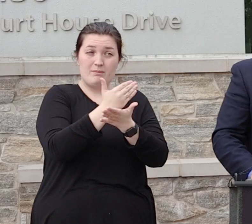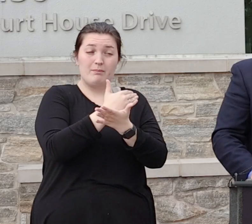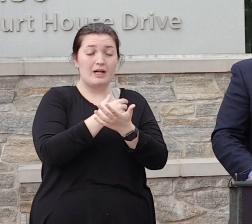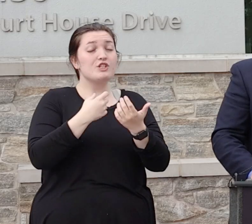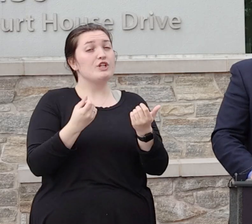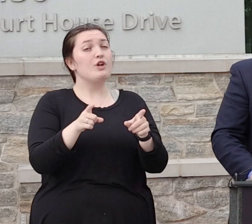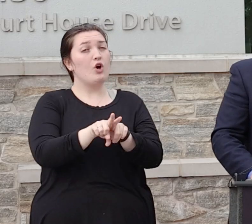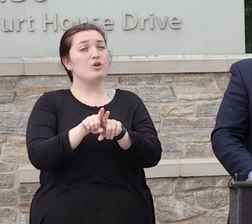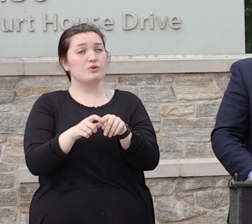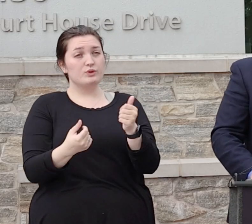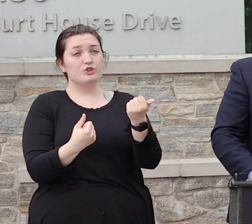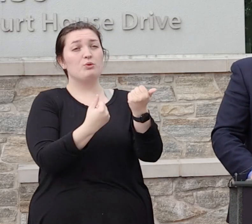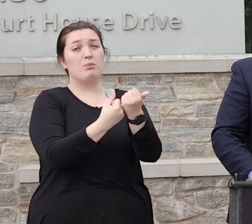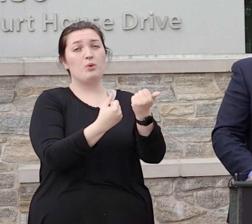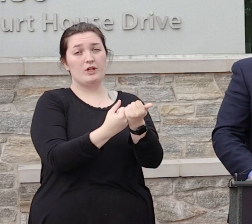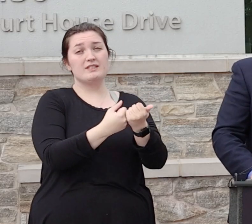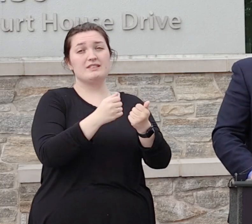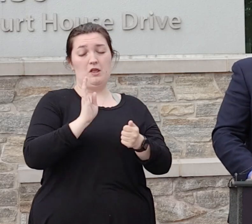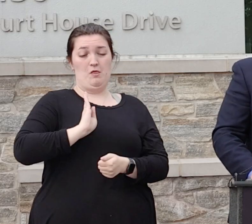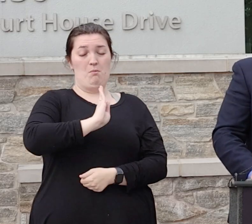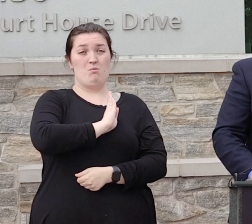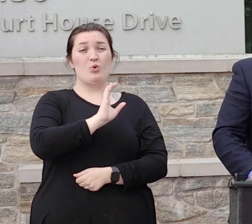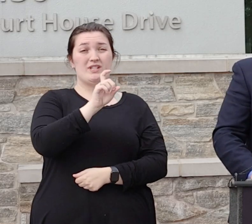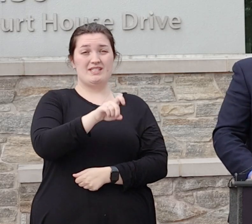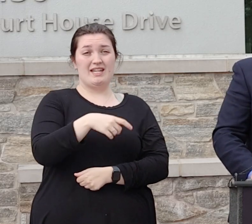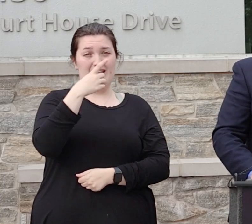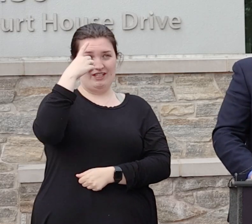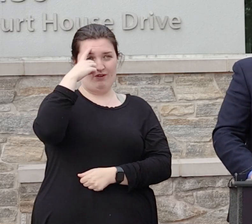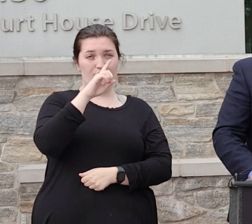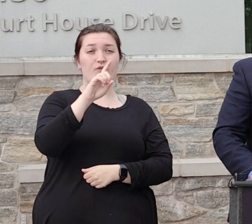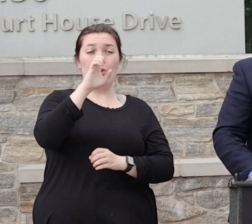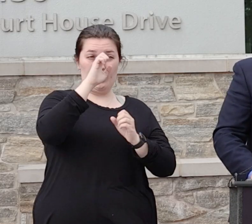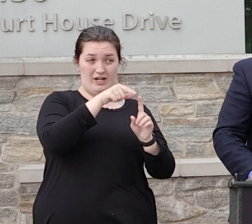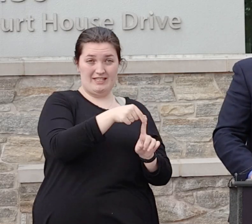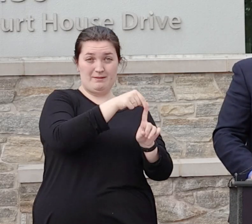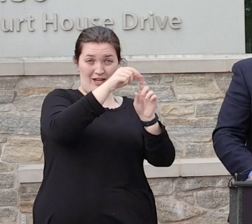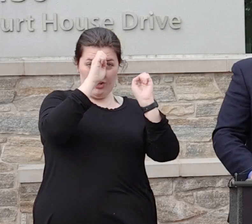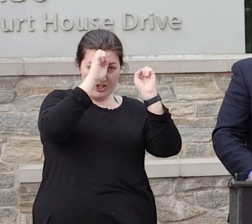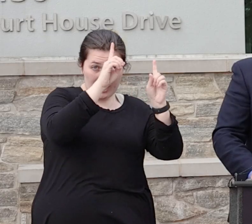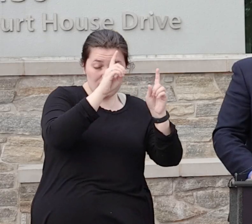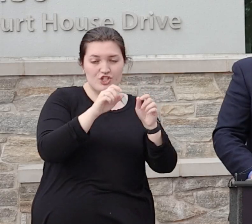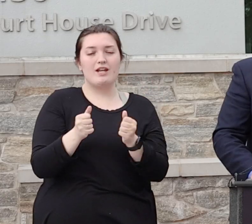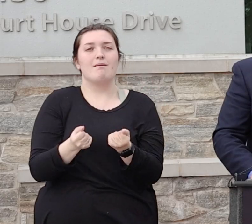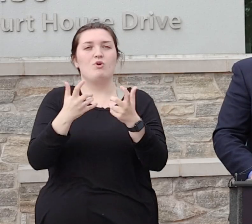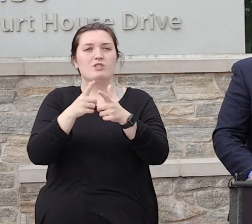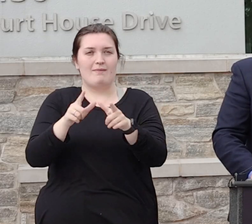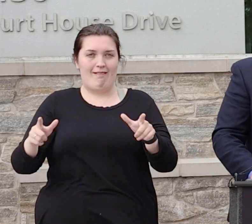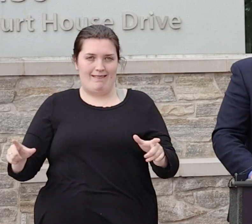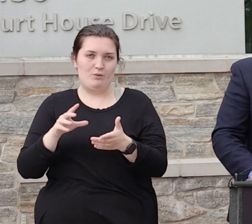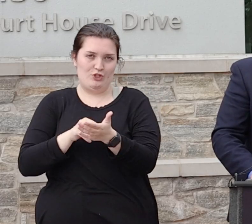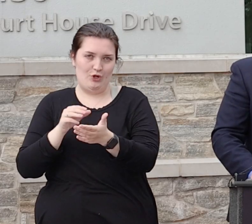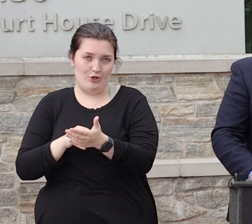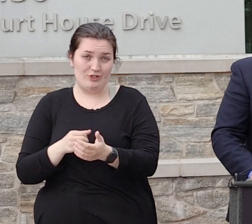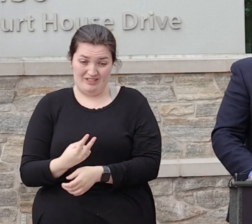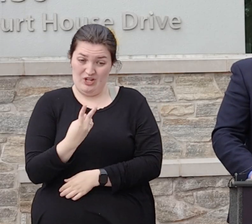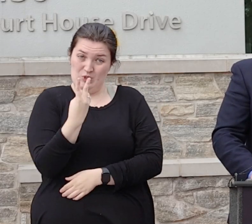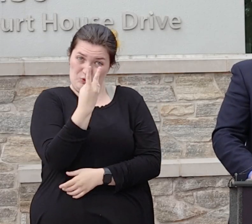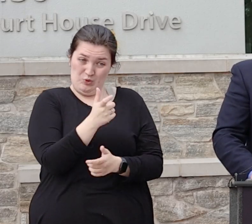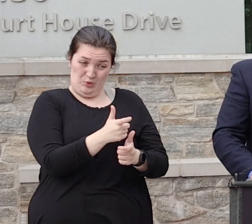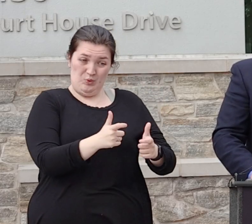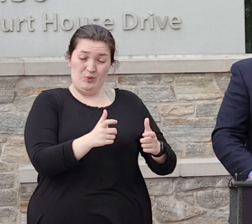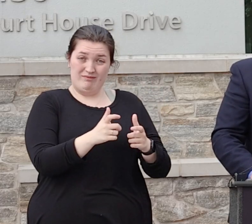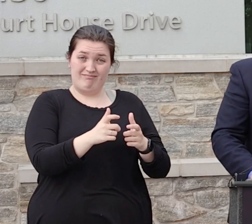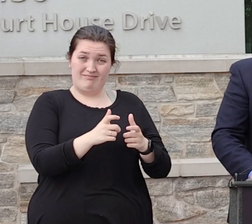in special education and supports the multilingual learners, two rapidly growing areas of need. And